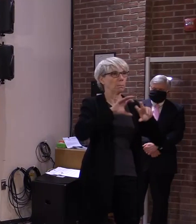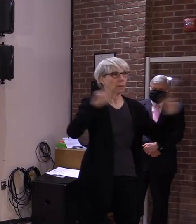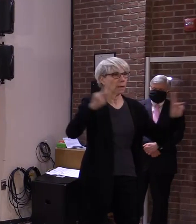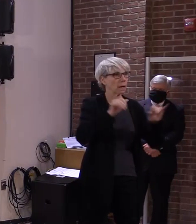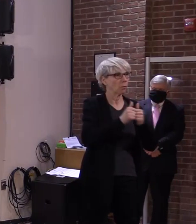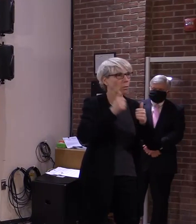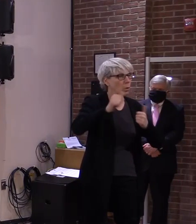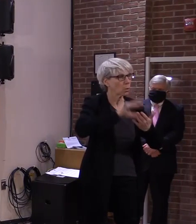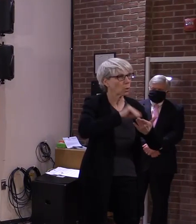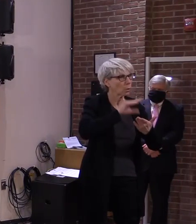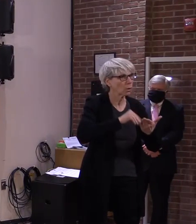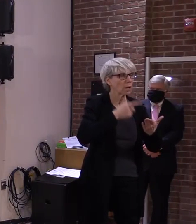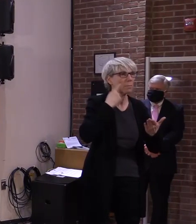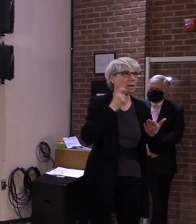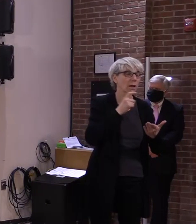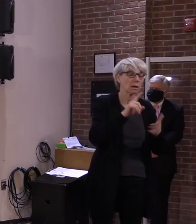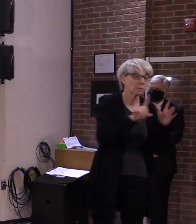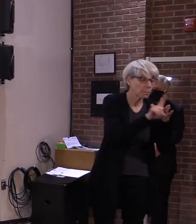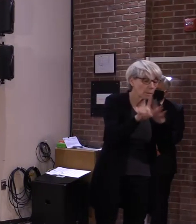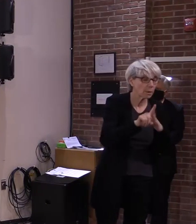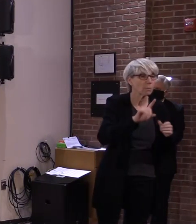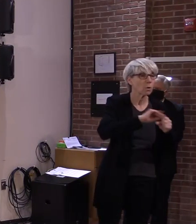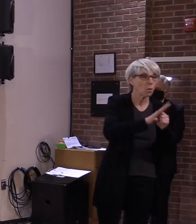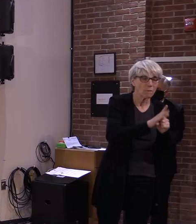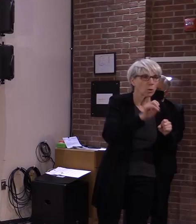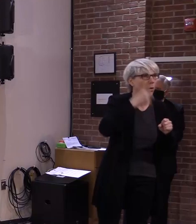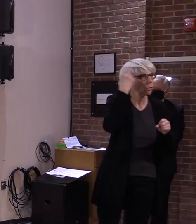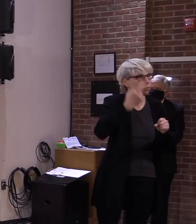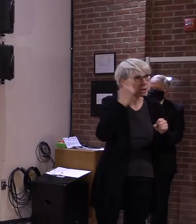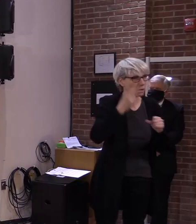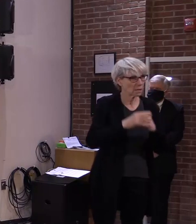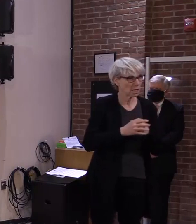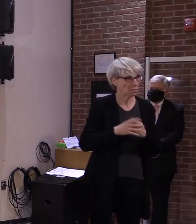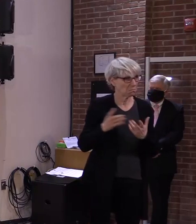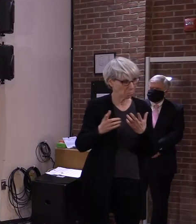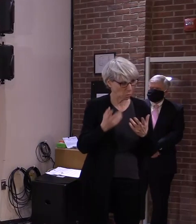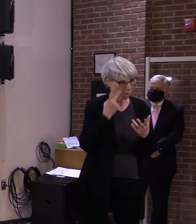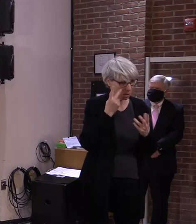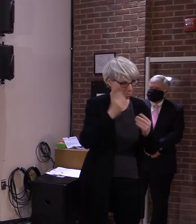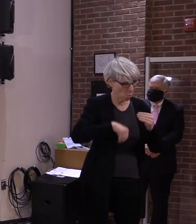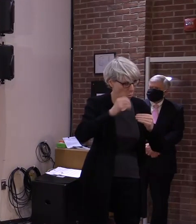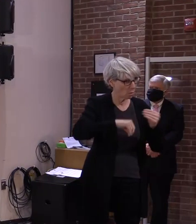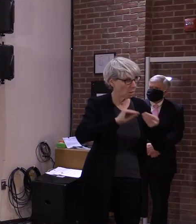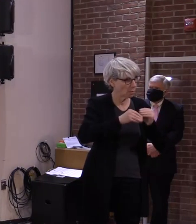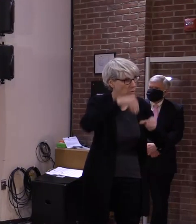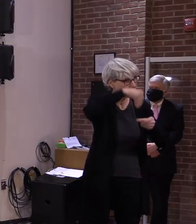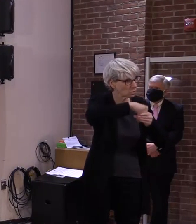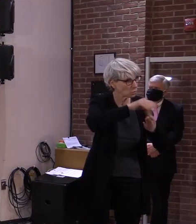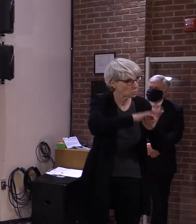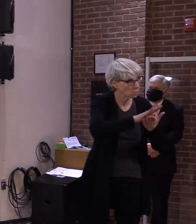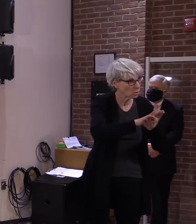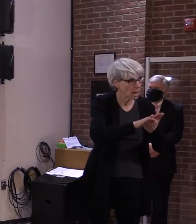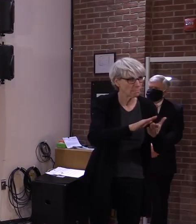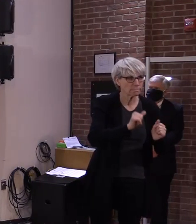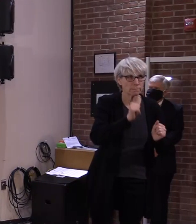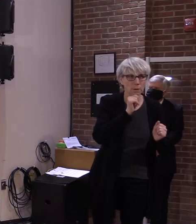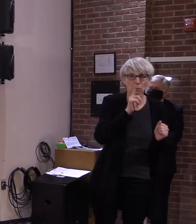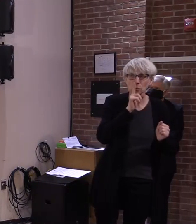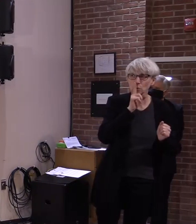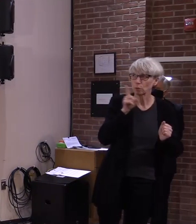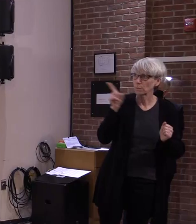Are we seeing more transmission within our schools right now? I don't know if it's within our schools. Dr. Levine may be able to answer